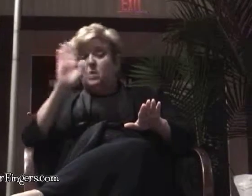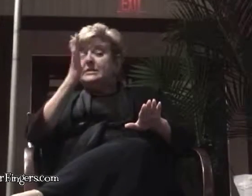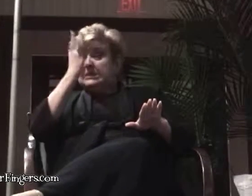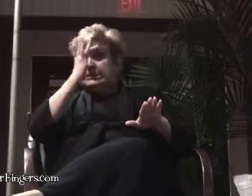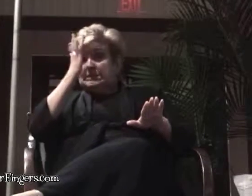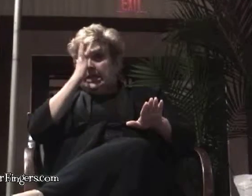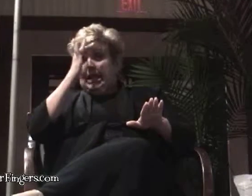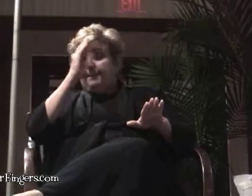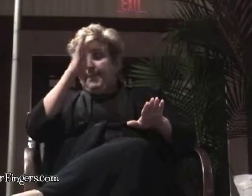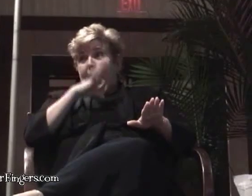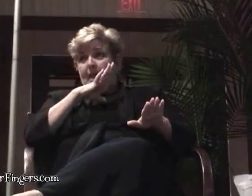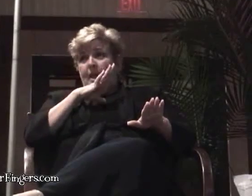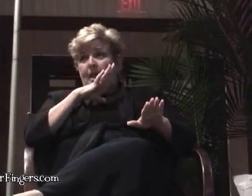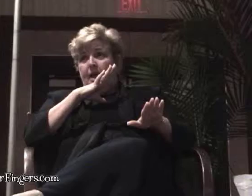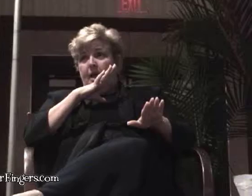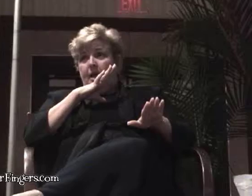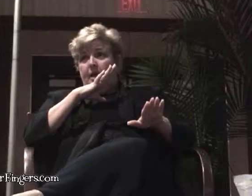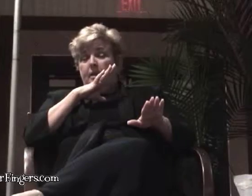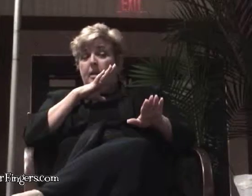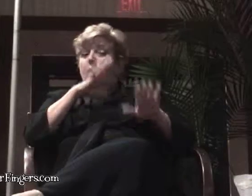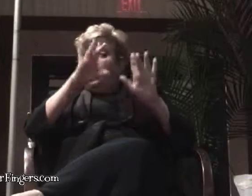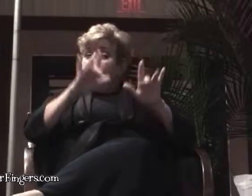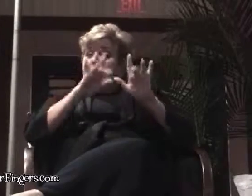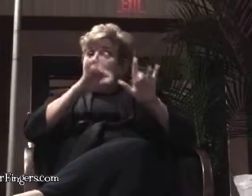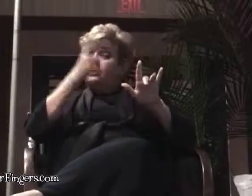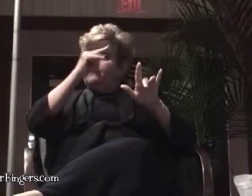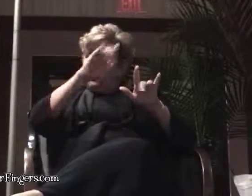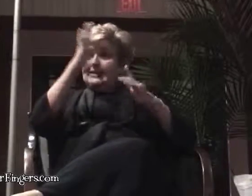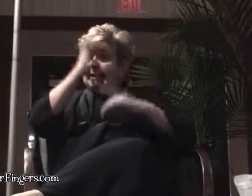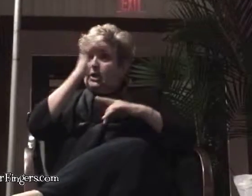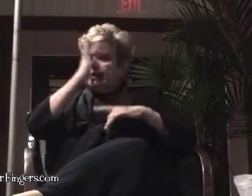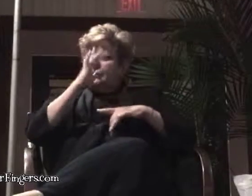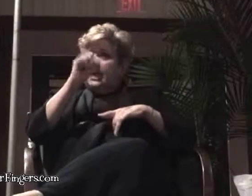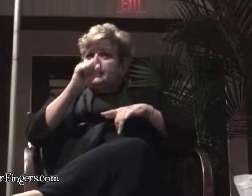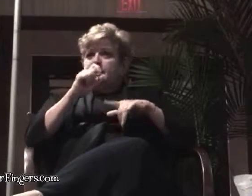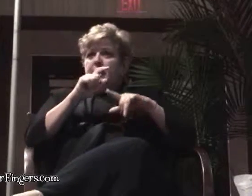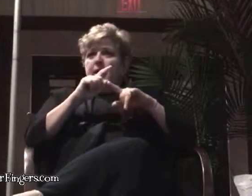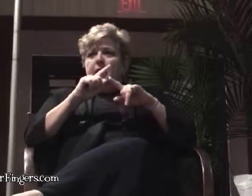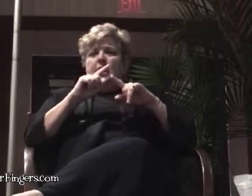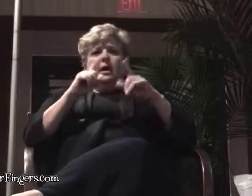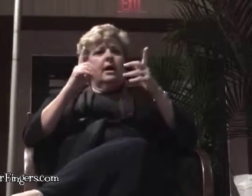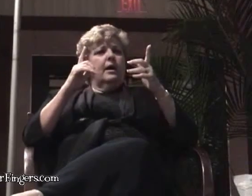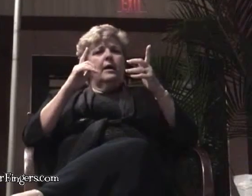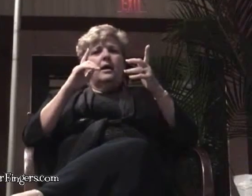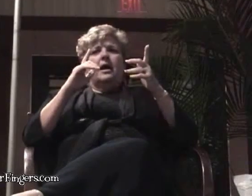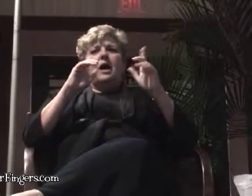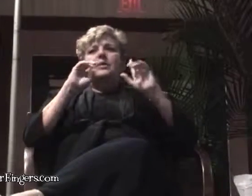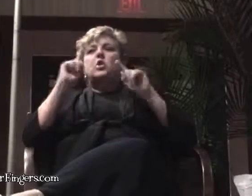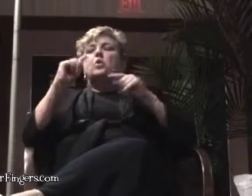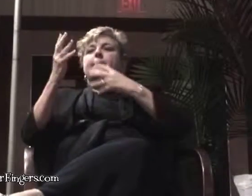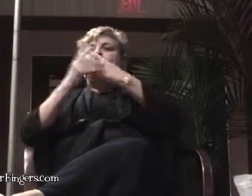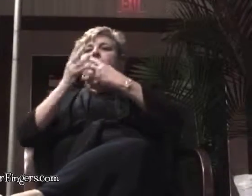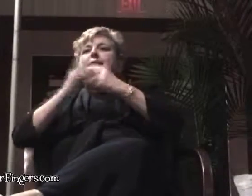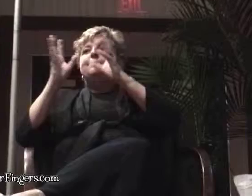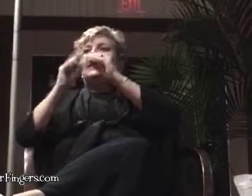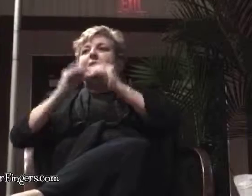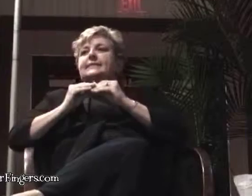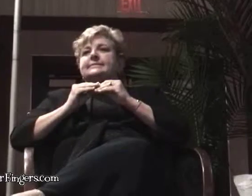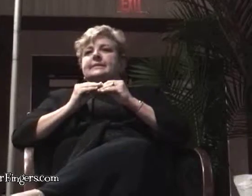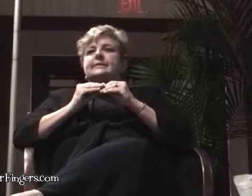but compassion for his illness. He was a sick man. I'd be coming home from the prison meeting. I take those meetings to the prison FCIO. You know, I go out there